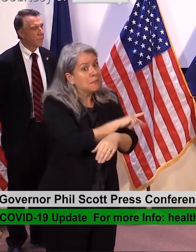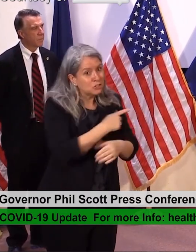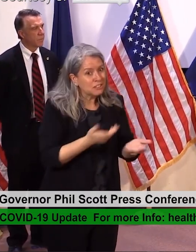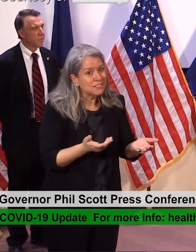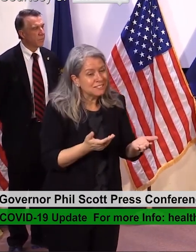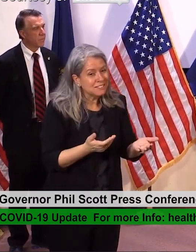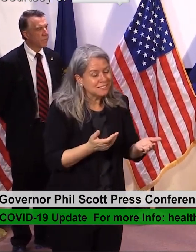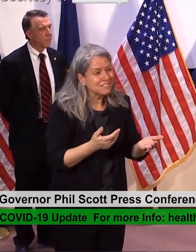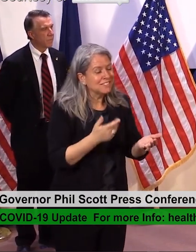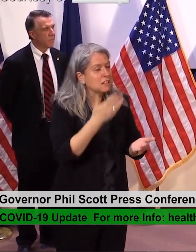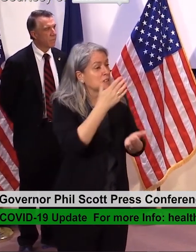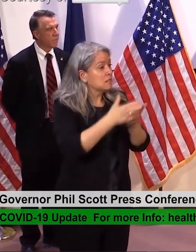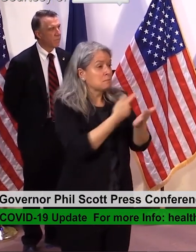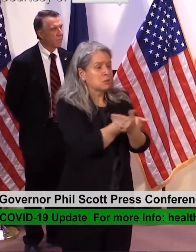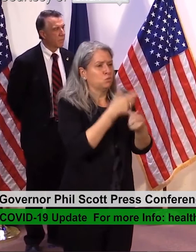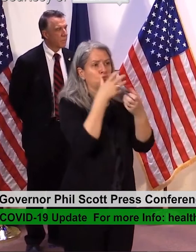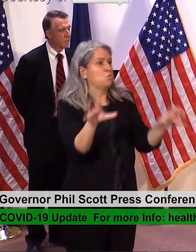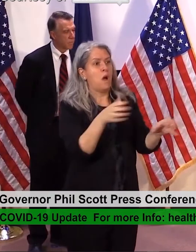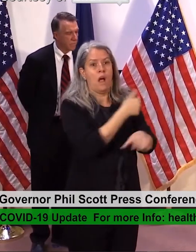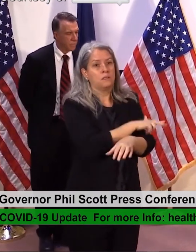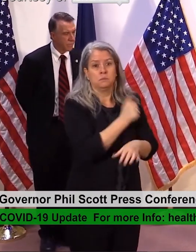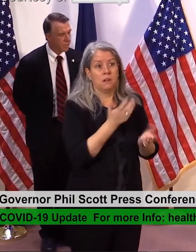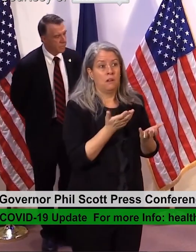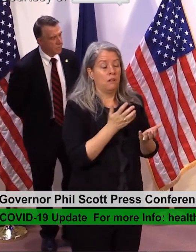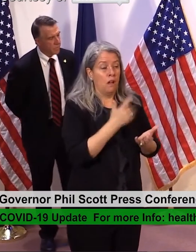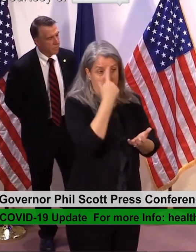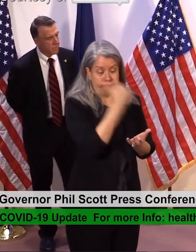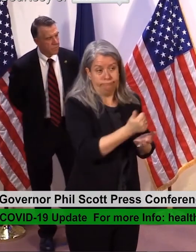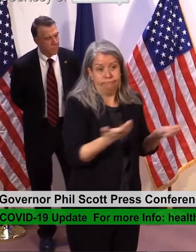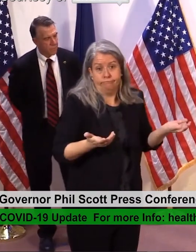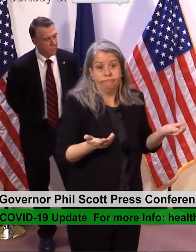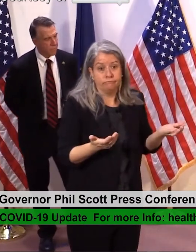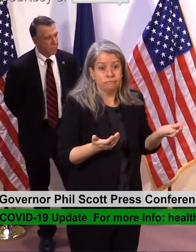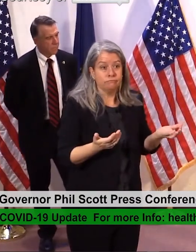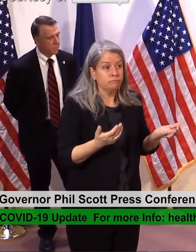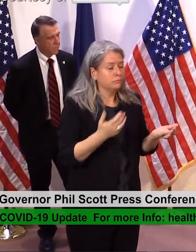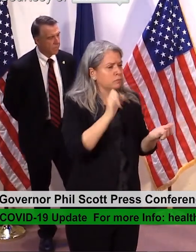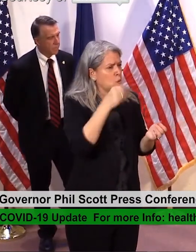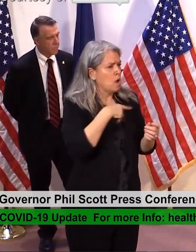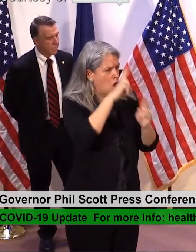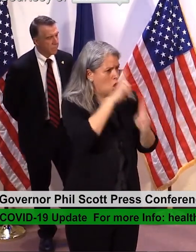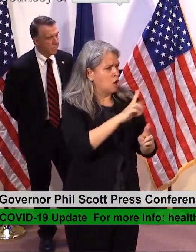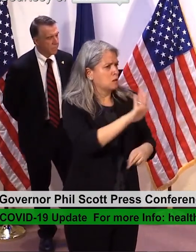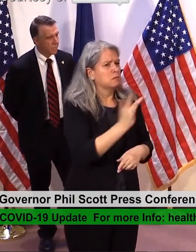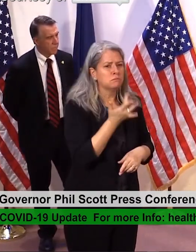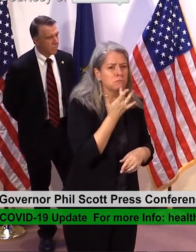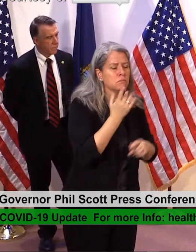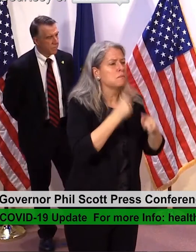particular nursing home resident to go to a hospital setting, we would certainly want that to